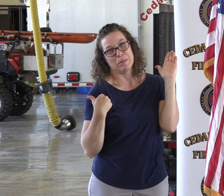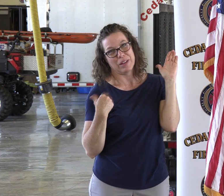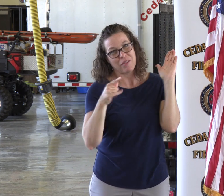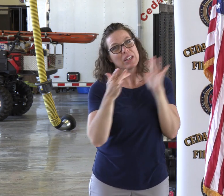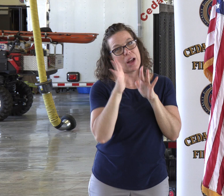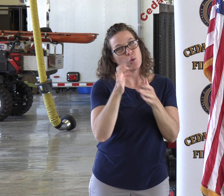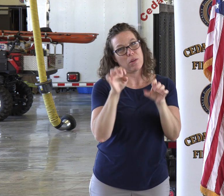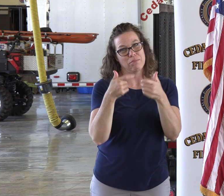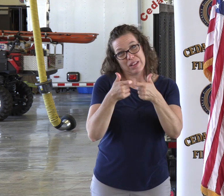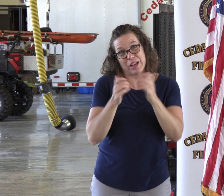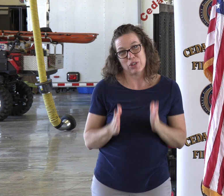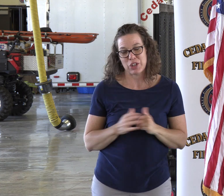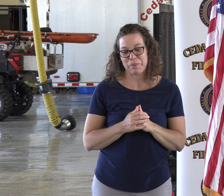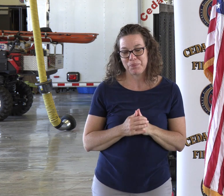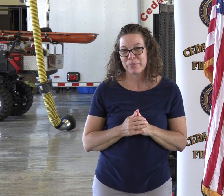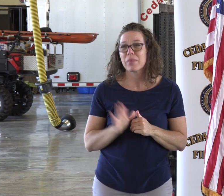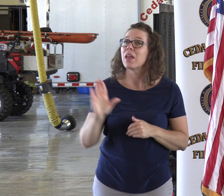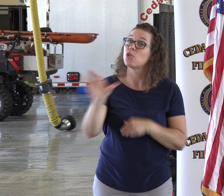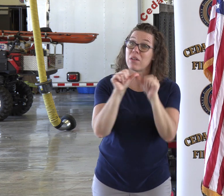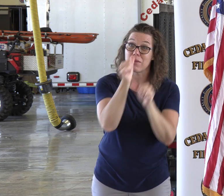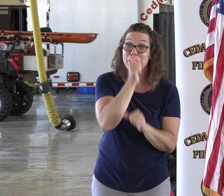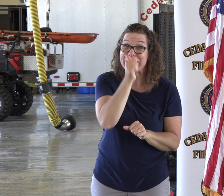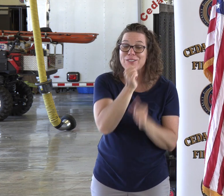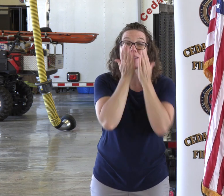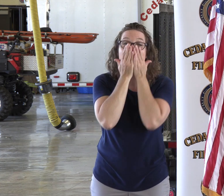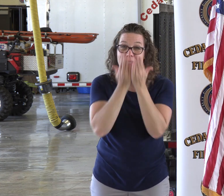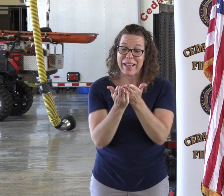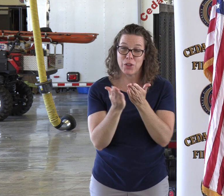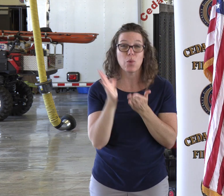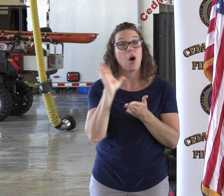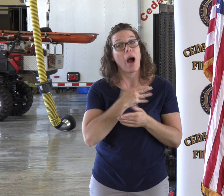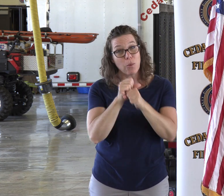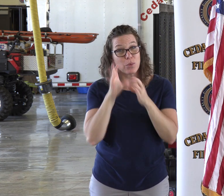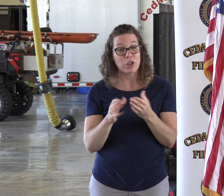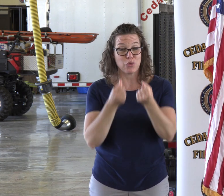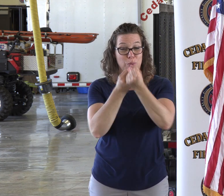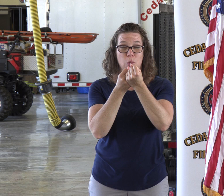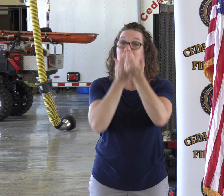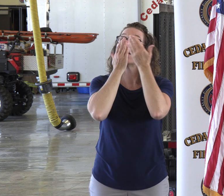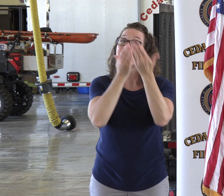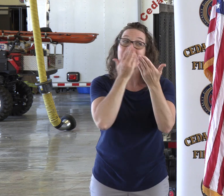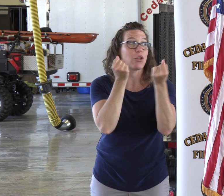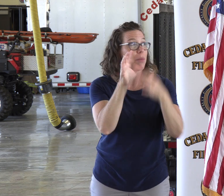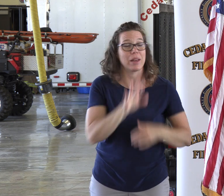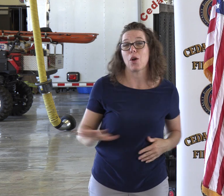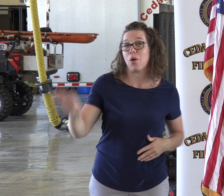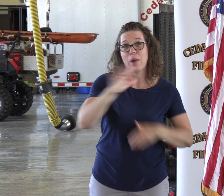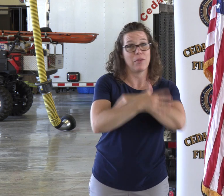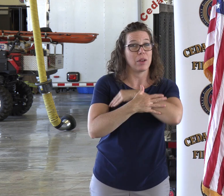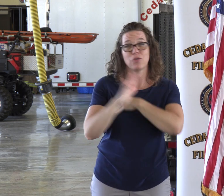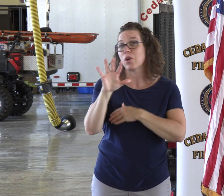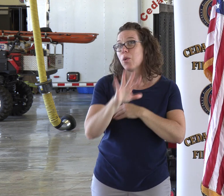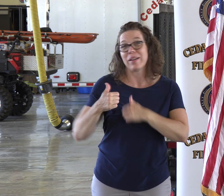order. Thank you for your ongoing patience and support of our crews and the hundreds of crews from around the country and